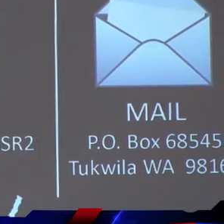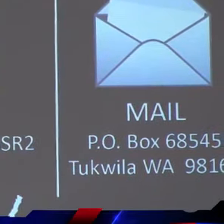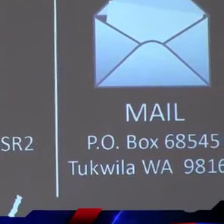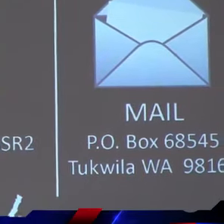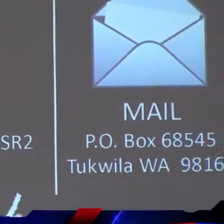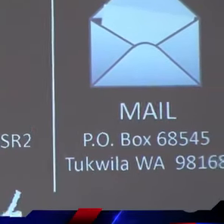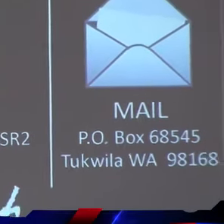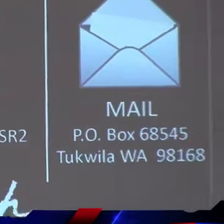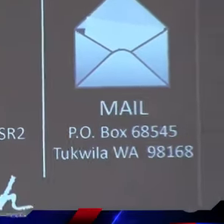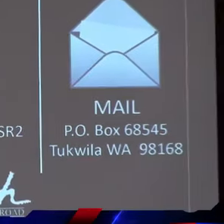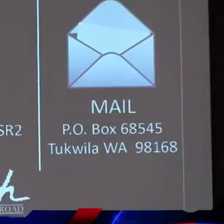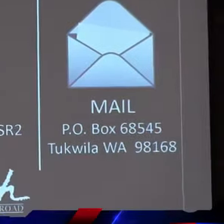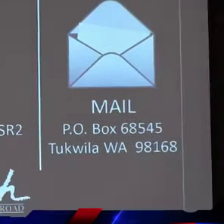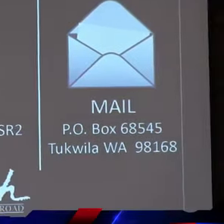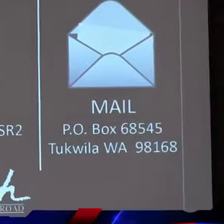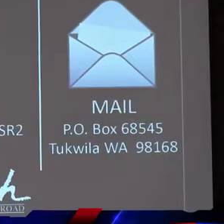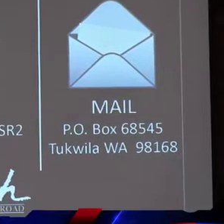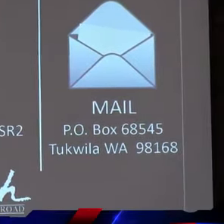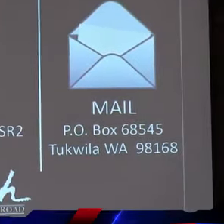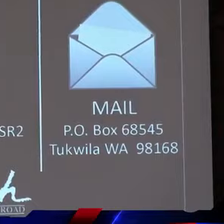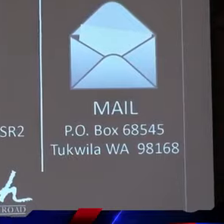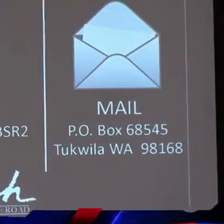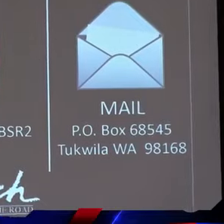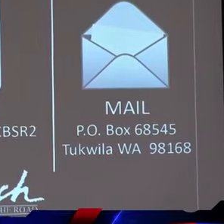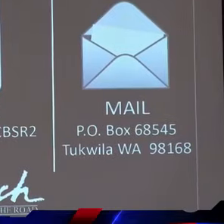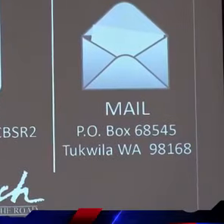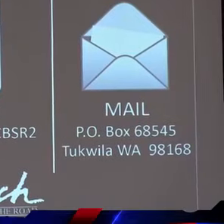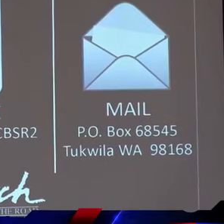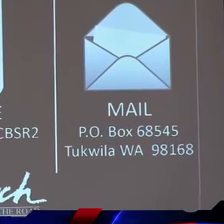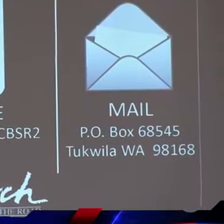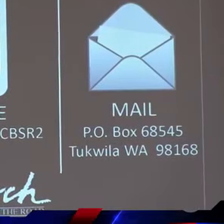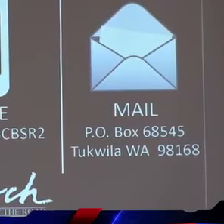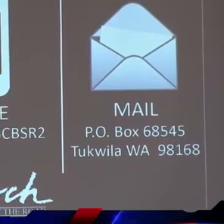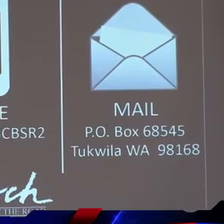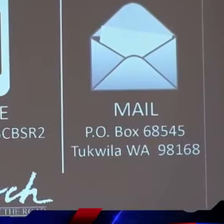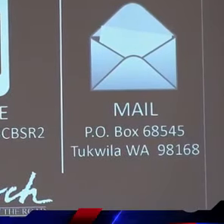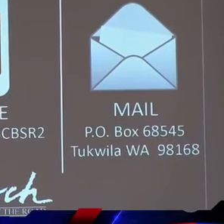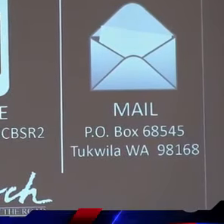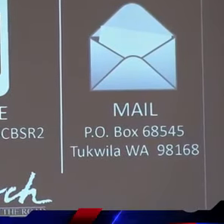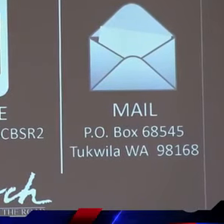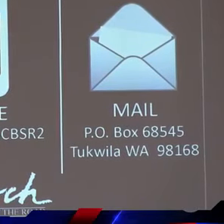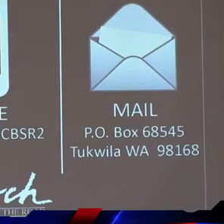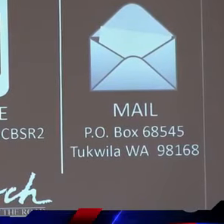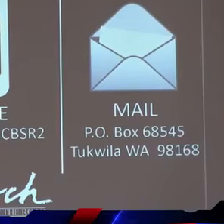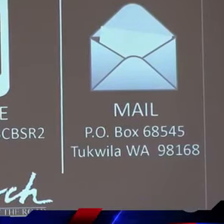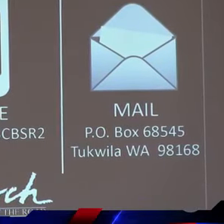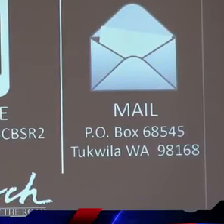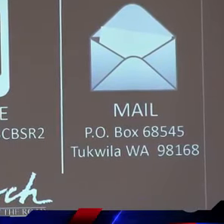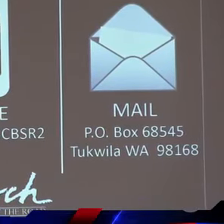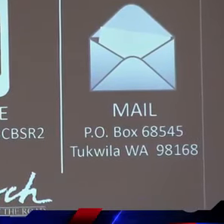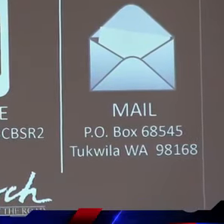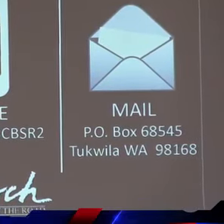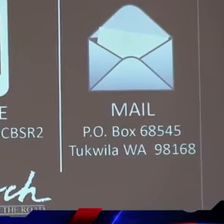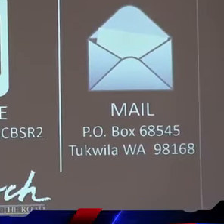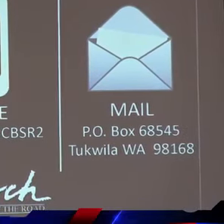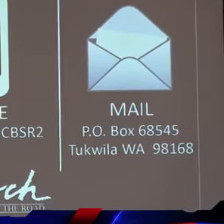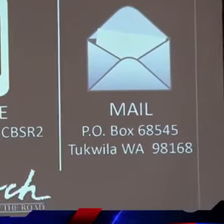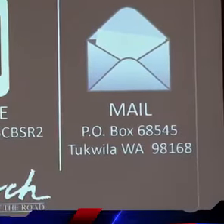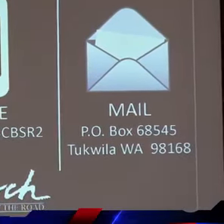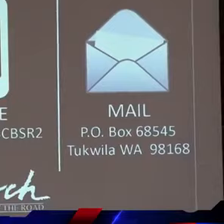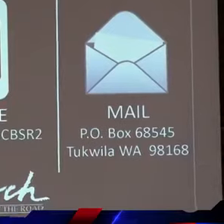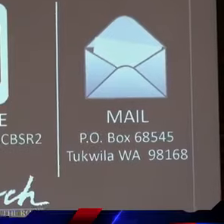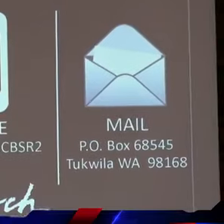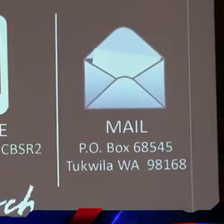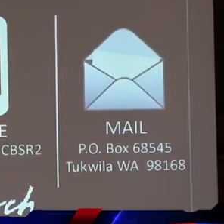for continuing to give your tithe and your offering. We understand that this is a time that is trying for all of us, but we